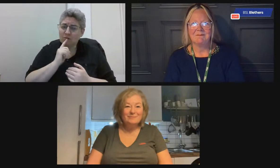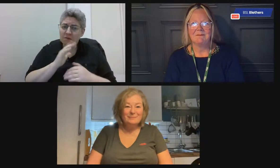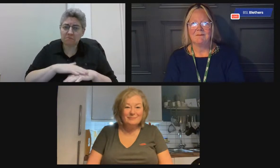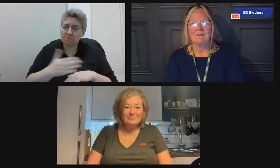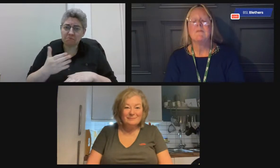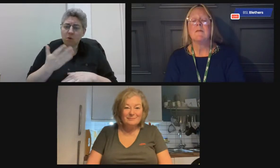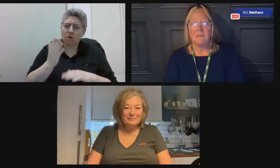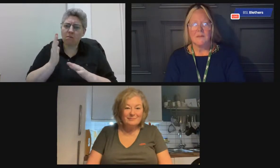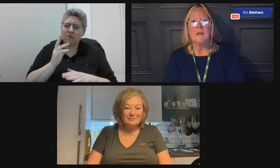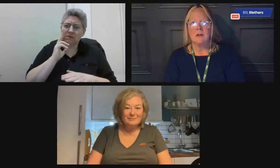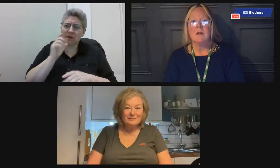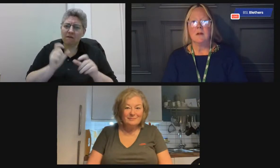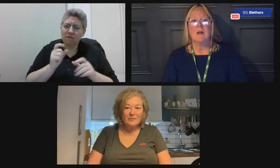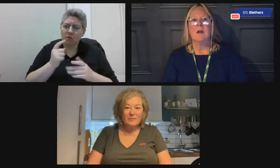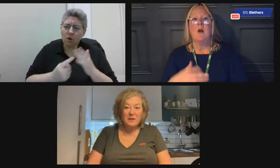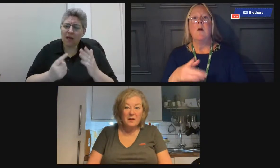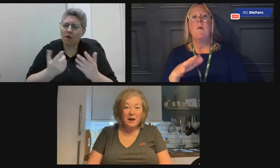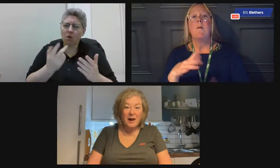be very happy.